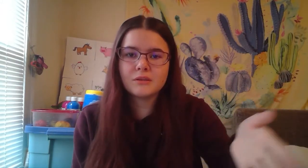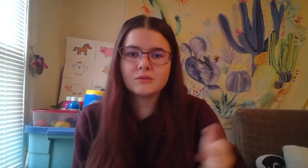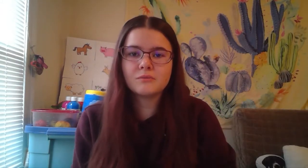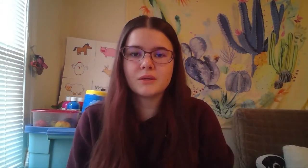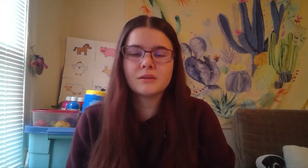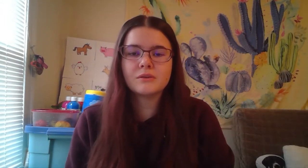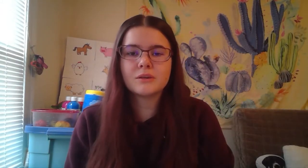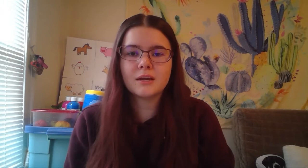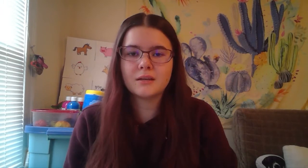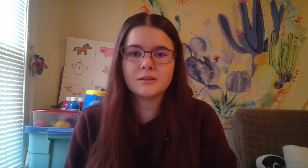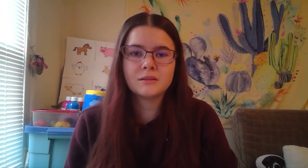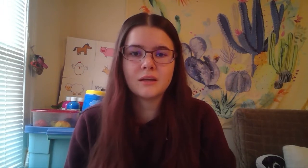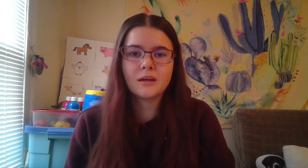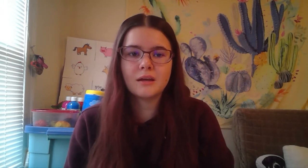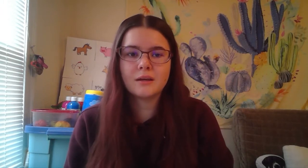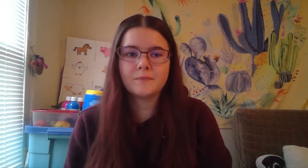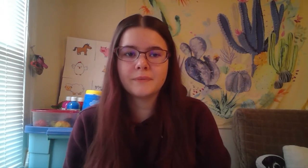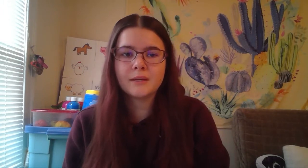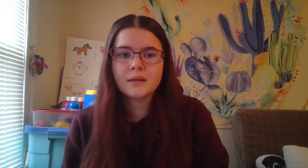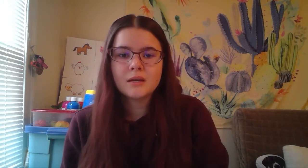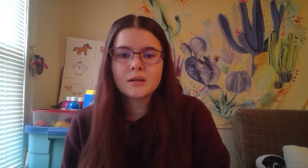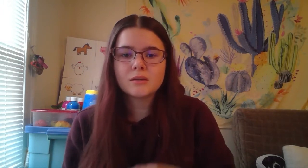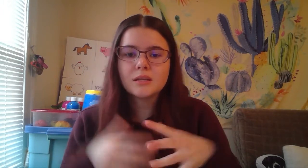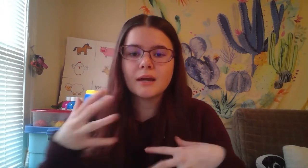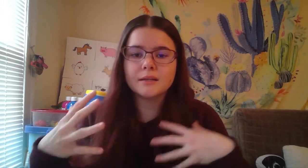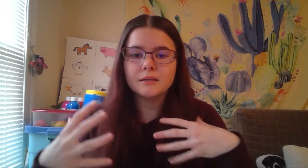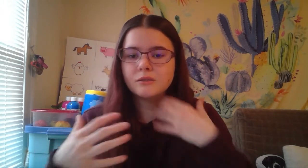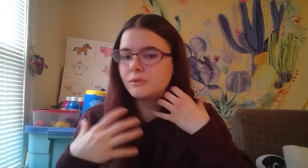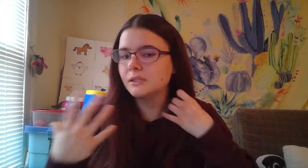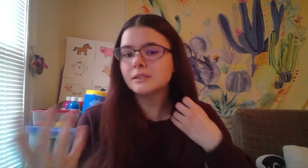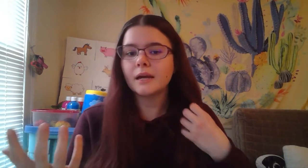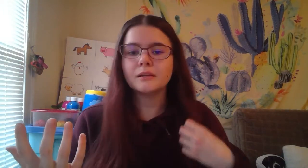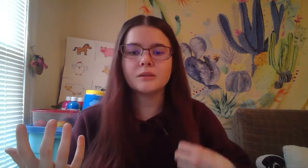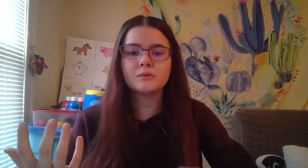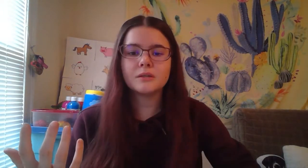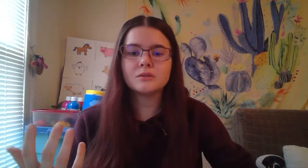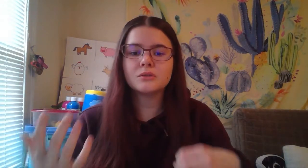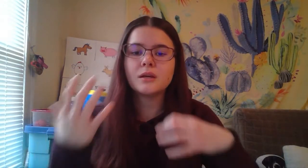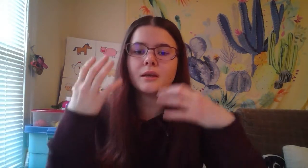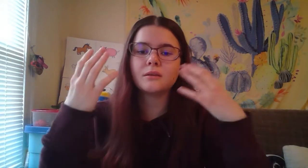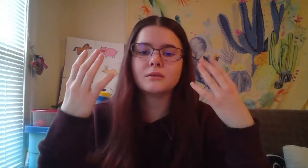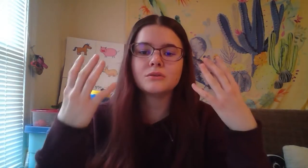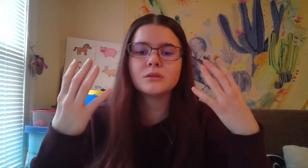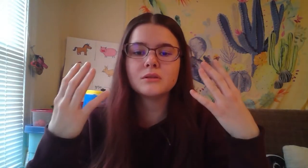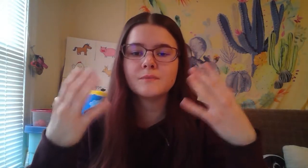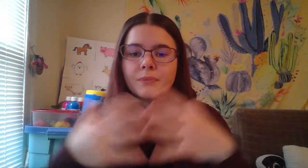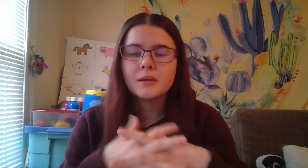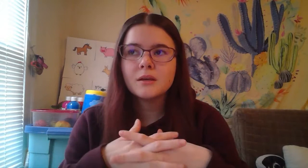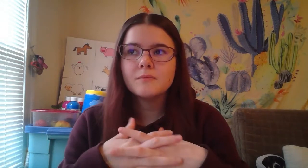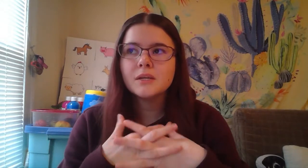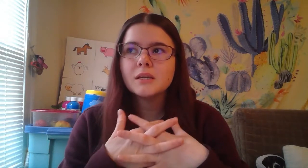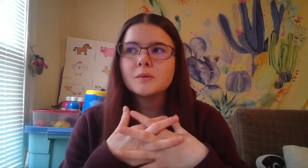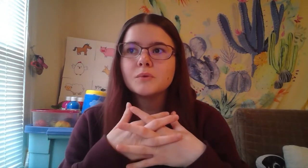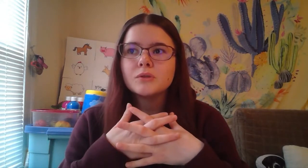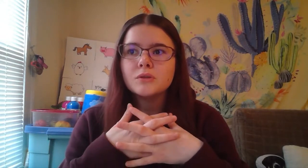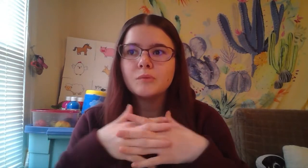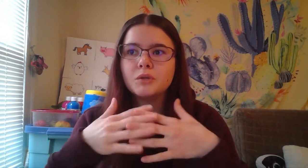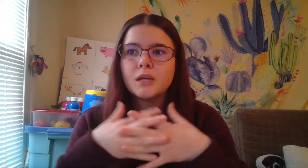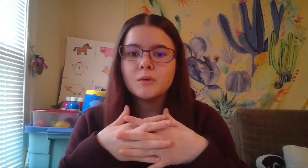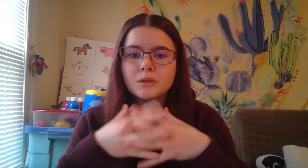feelings with your kids and signing, using sign language and just being able to communicate with